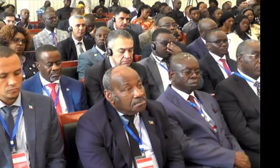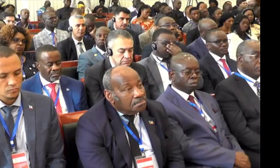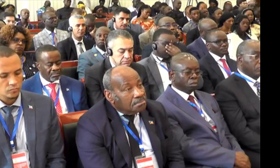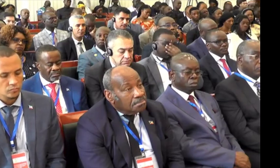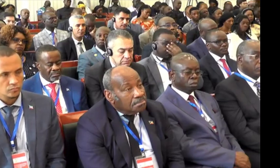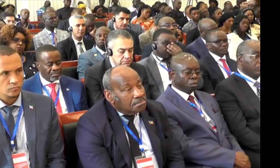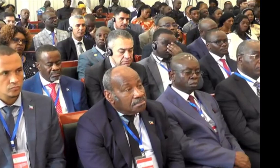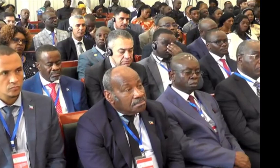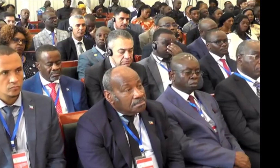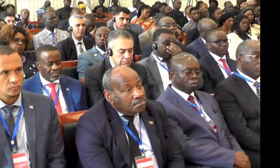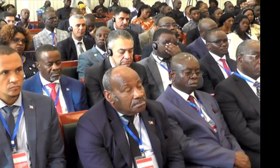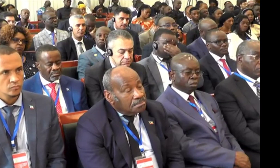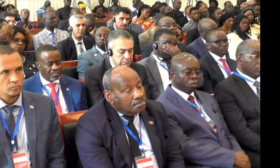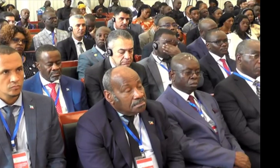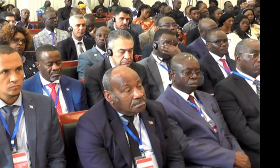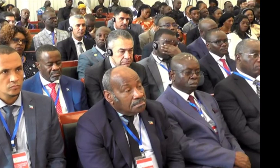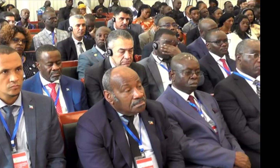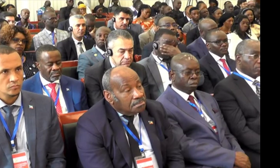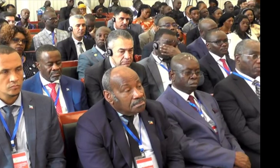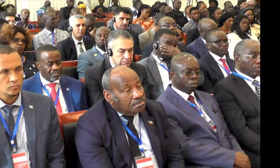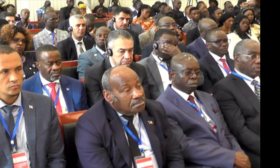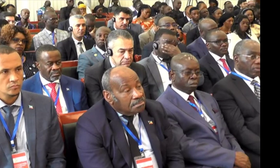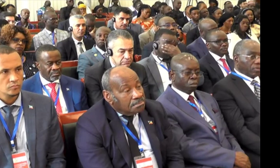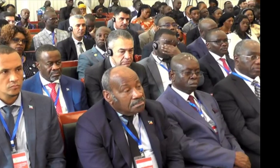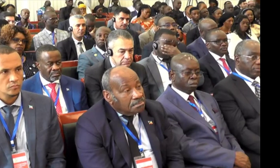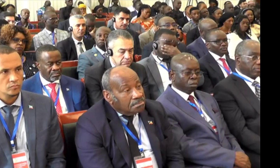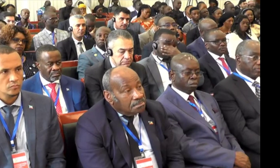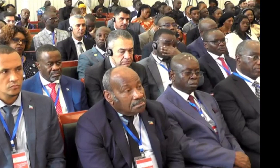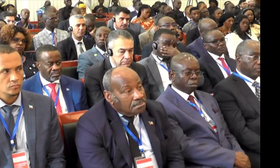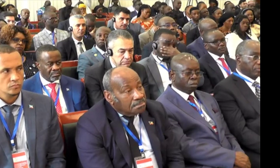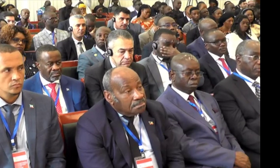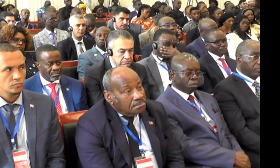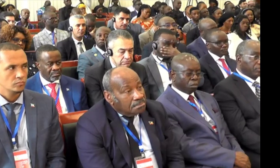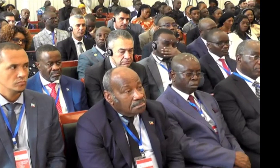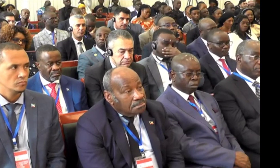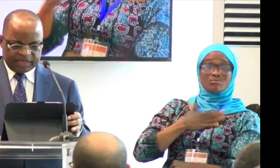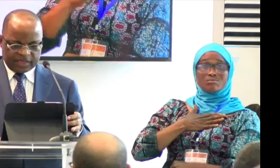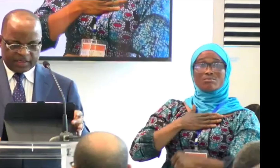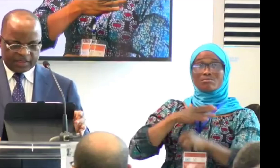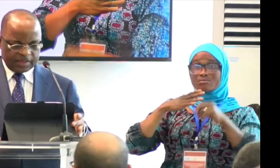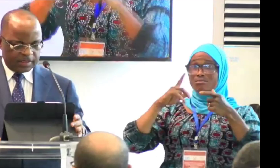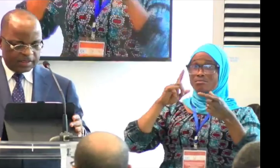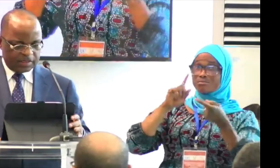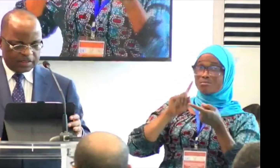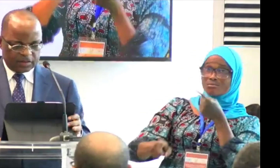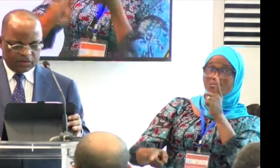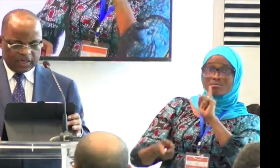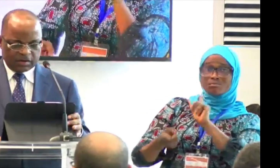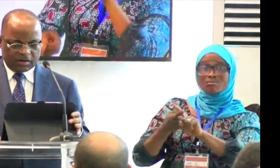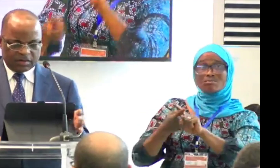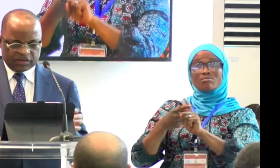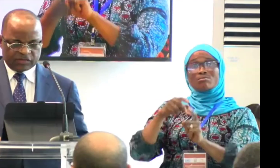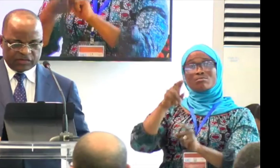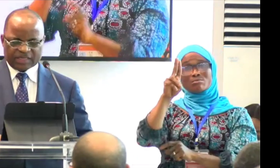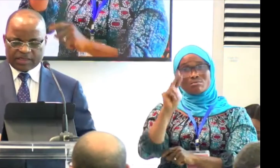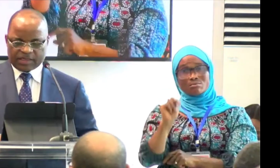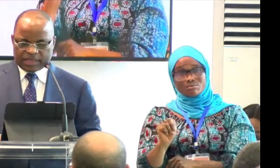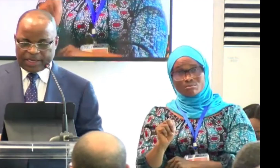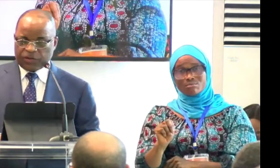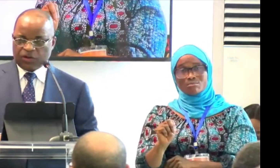role in the Council's work. And like my friend from the UN